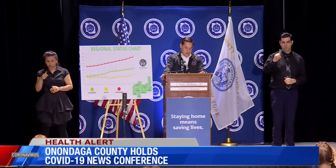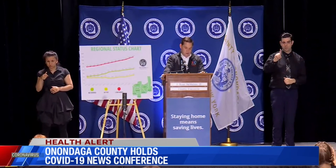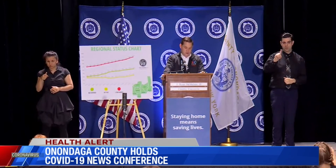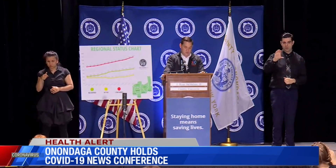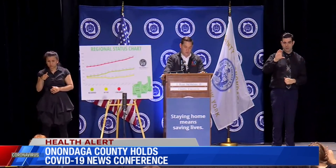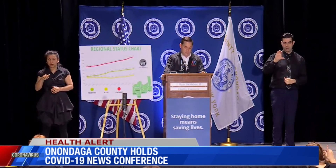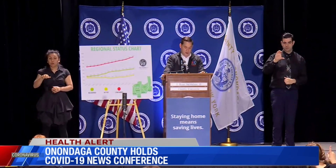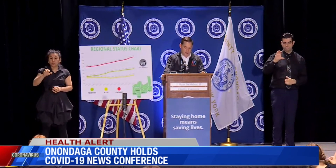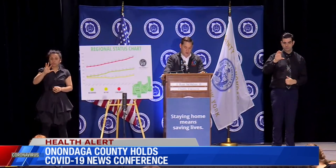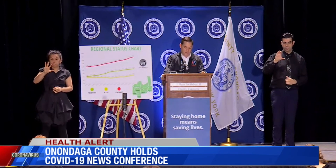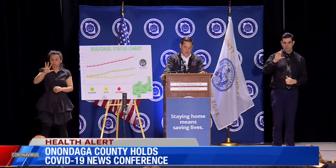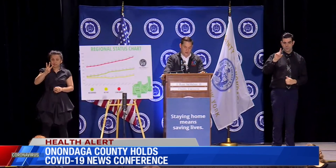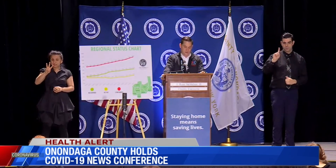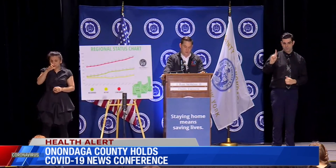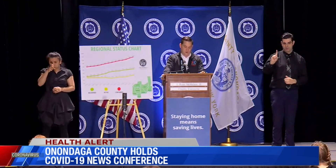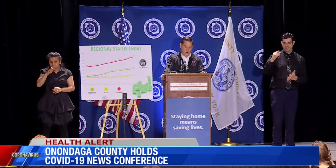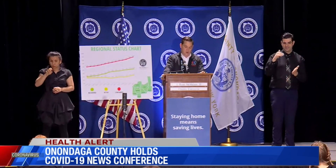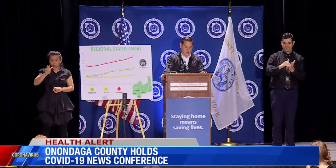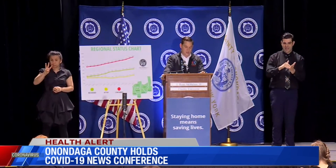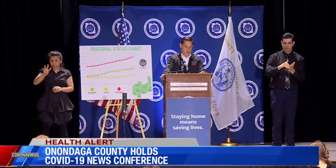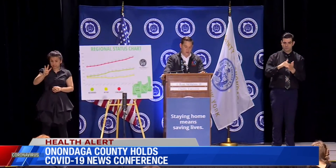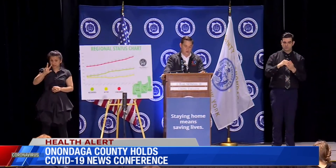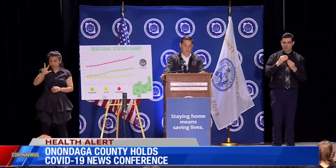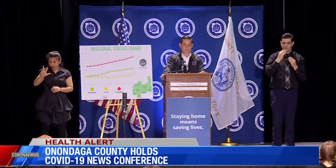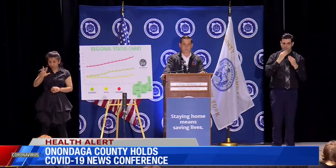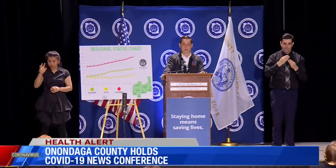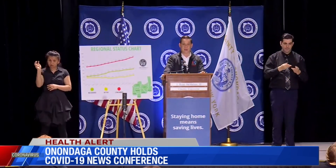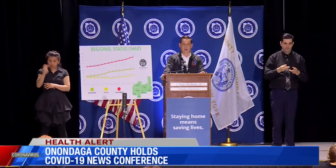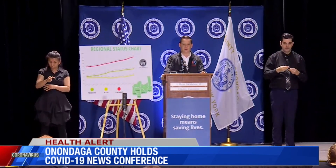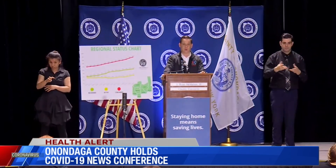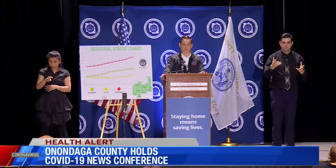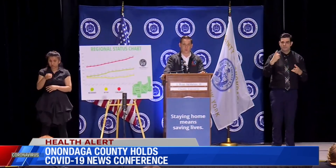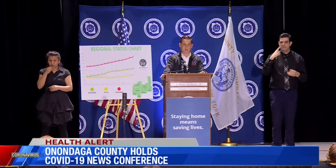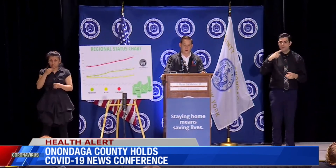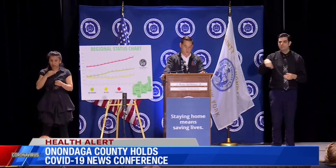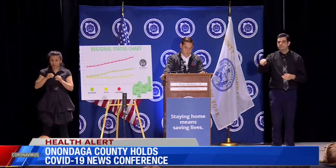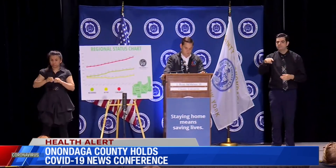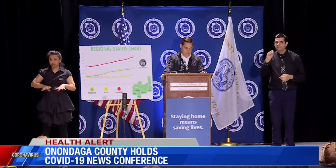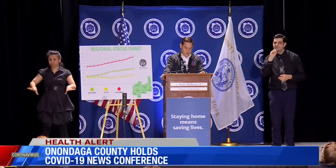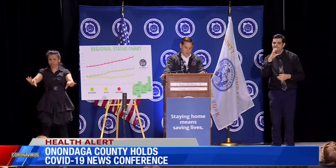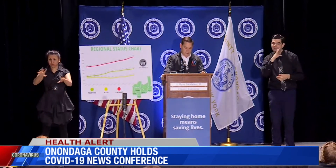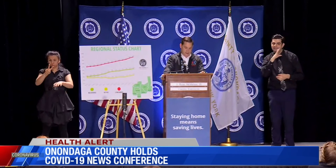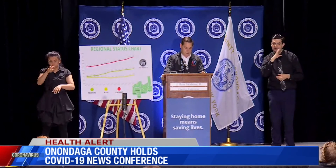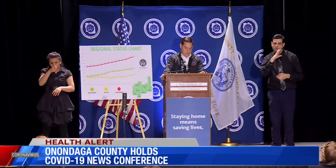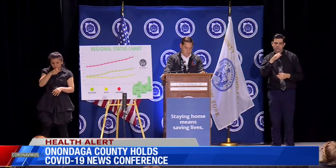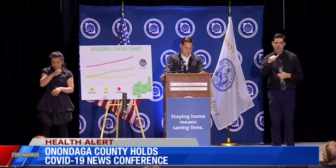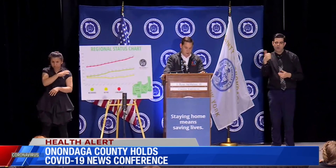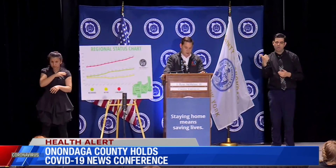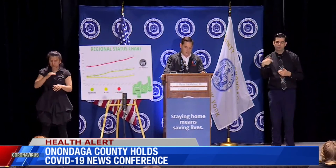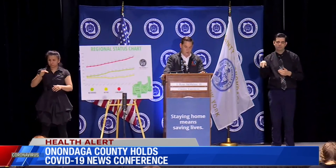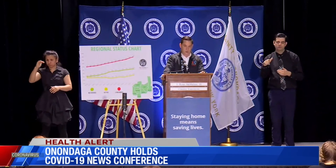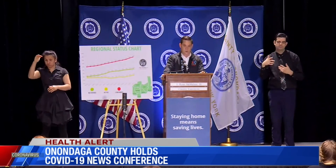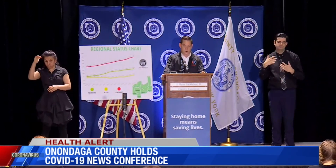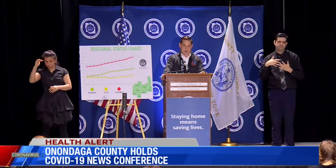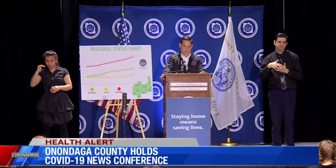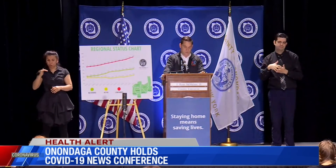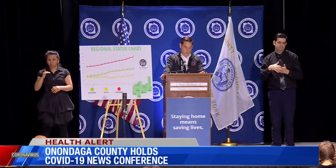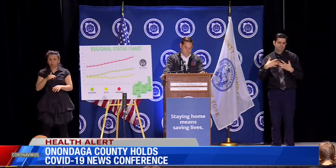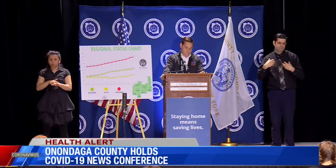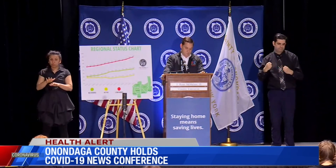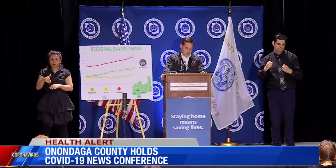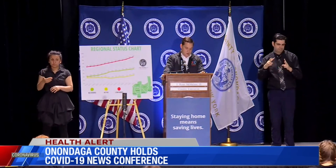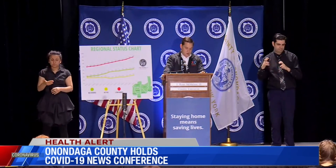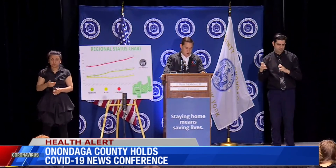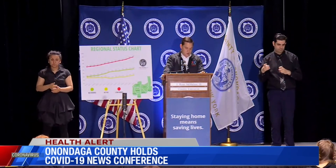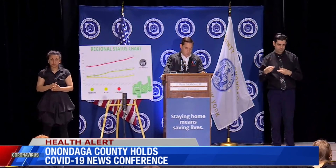101,000 meals have been prepared and delivered for our seniors and vulnerable adults. Think about that number. Nobody was doing that